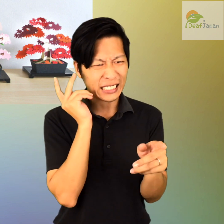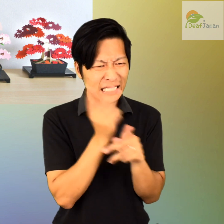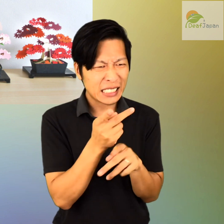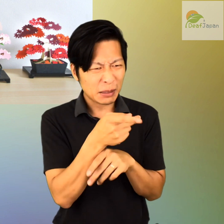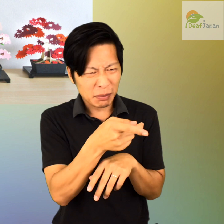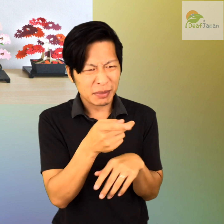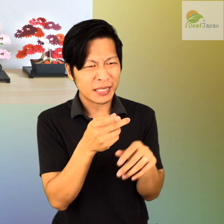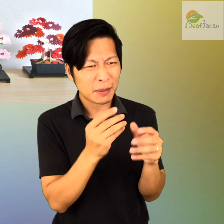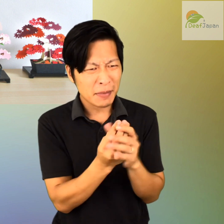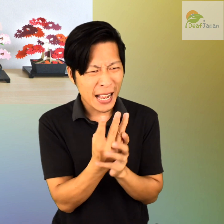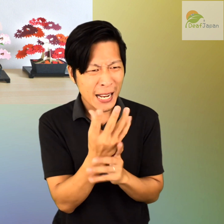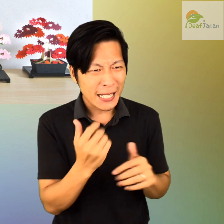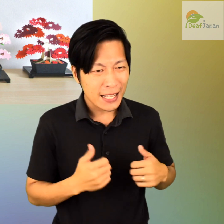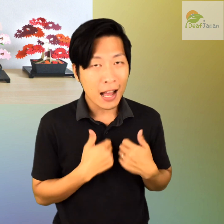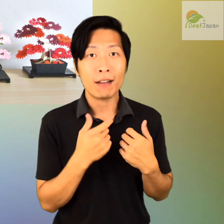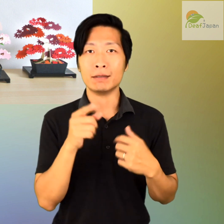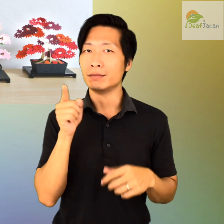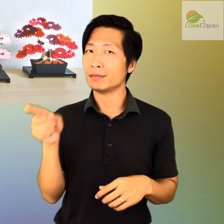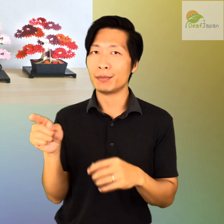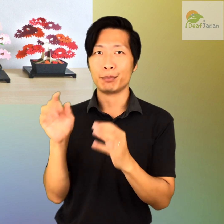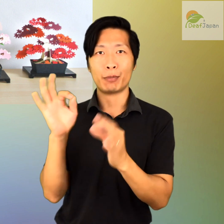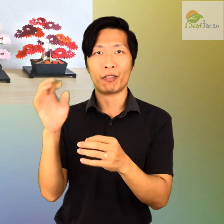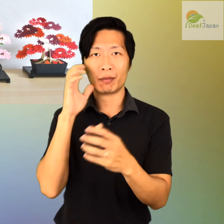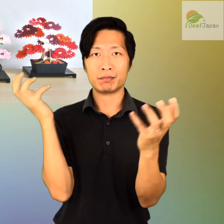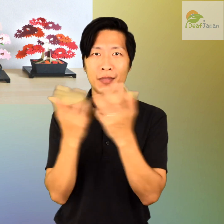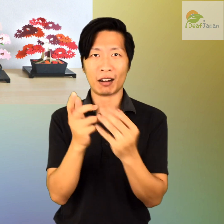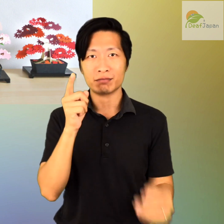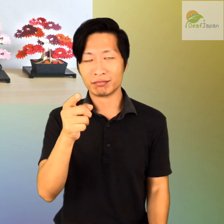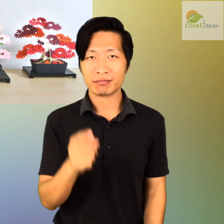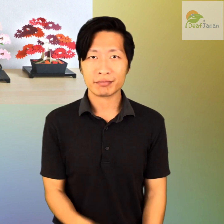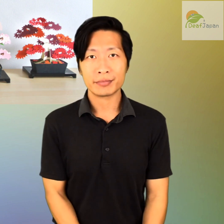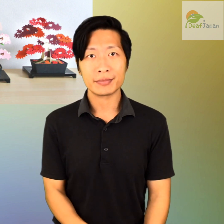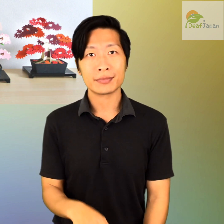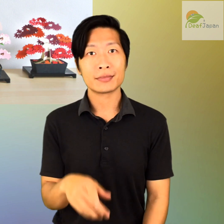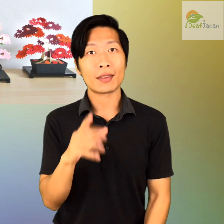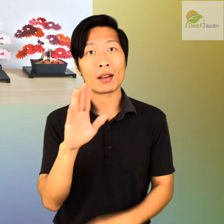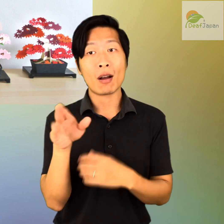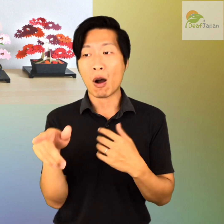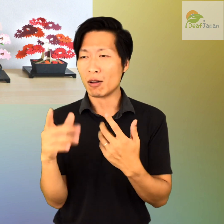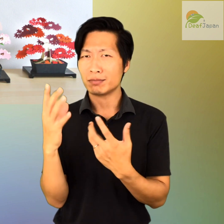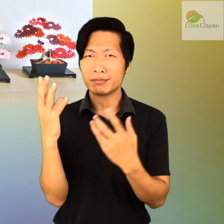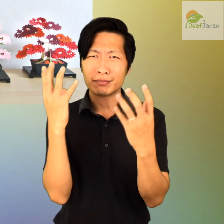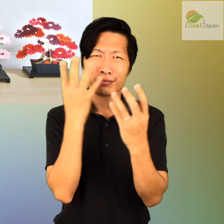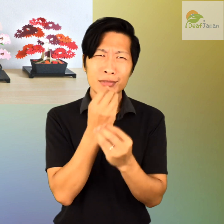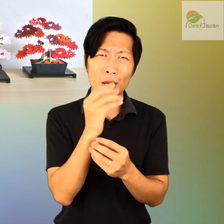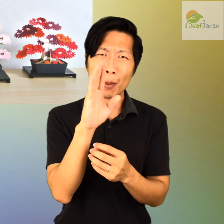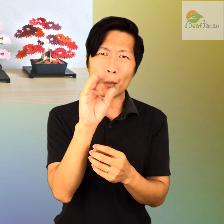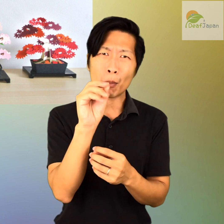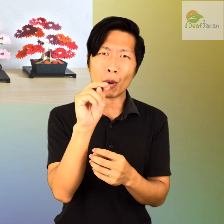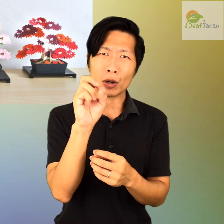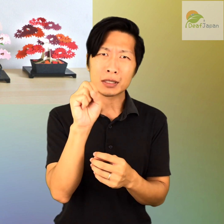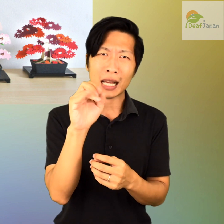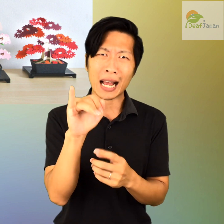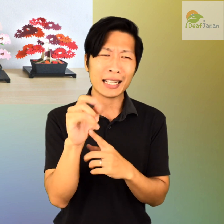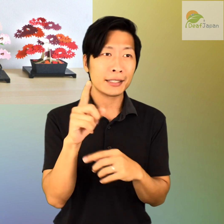plants alive, these are the bonsai for you. For all their immense beauty, bonsai